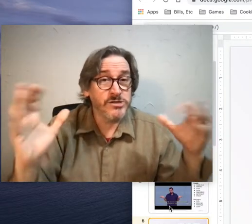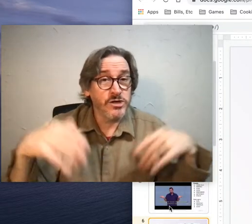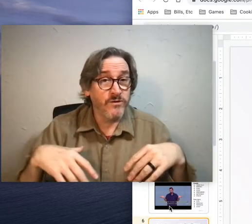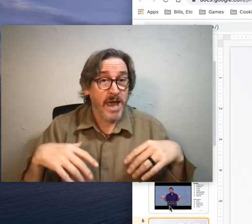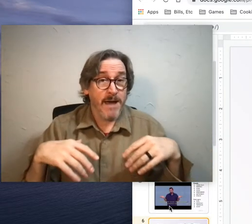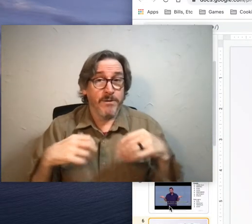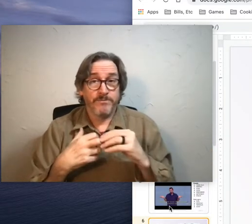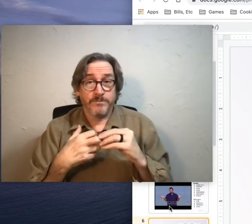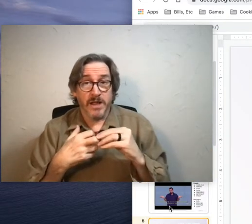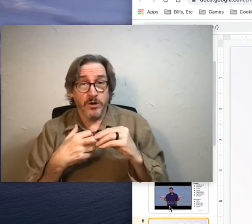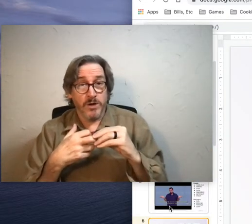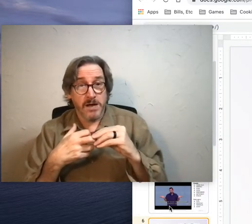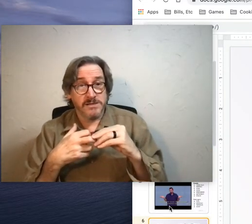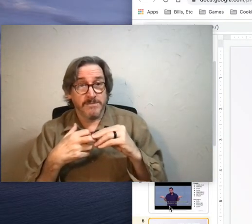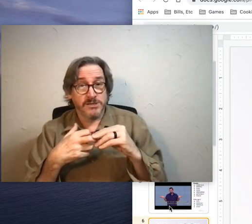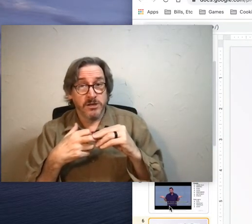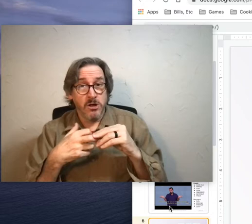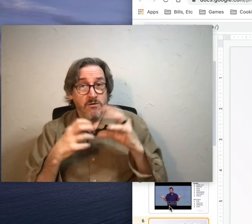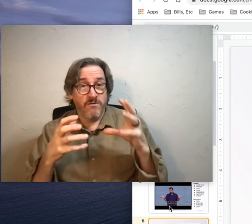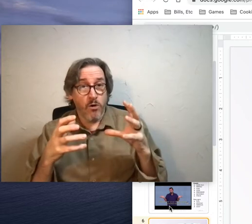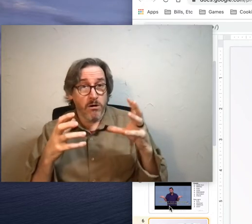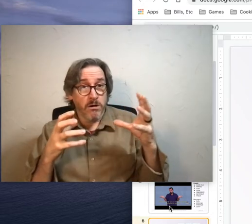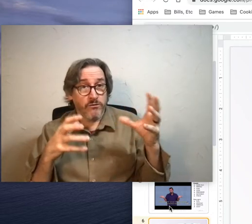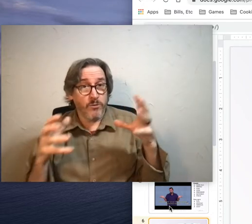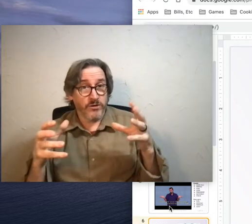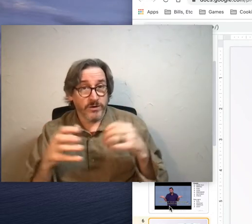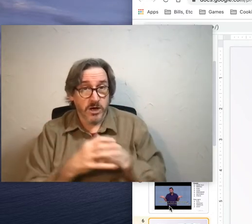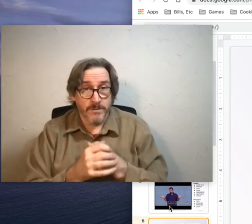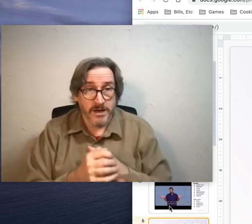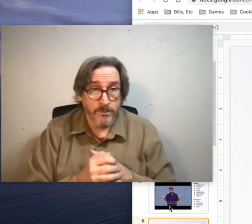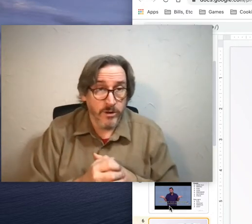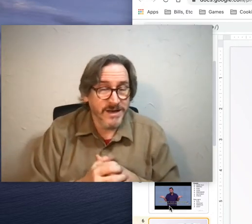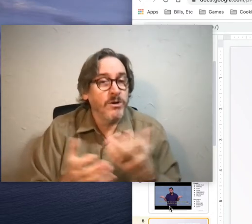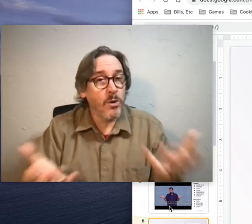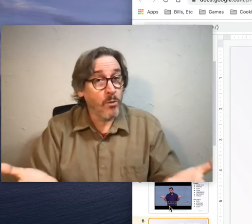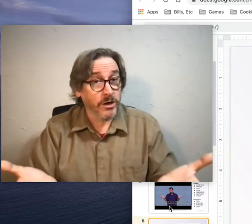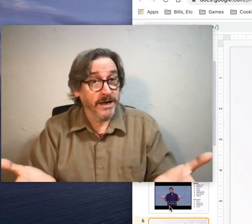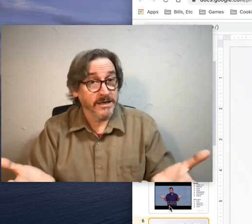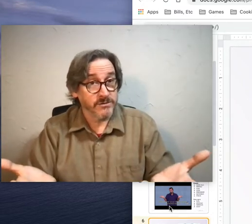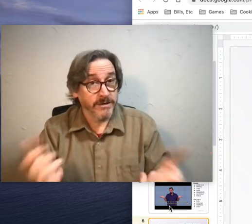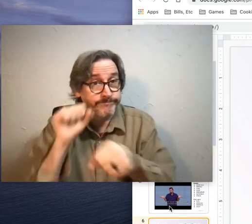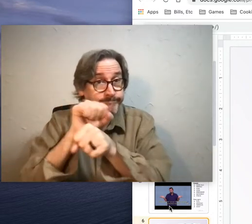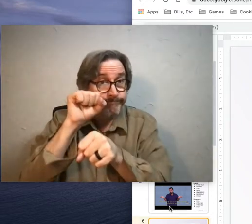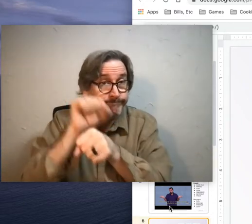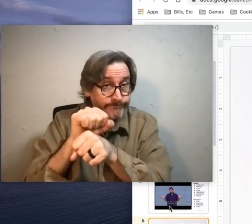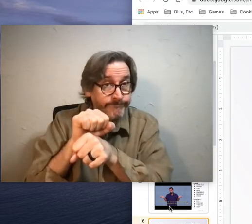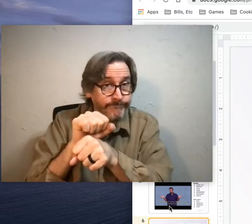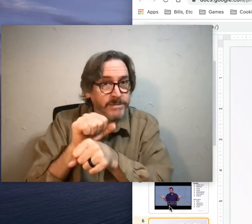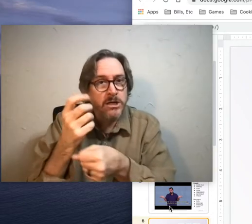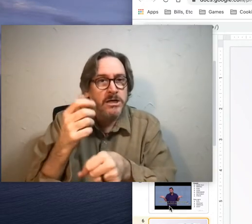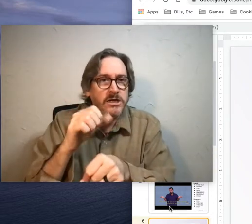So here's the new vocab and the new concepts for 3.3 talking about employment. Now we know what working is, right?